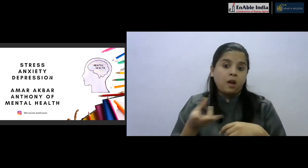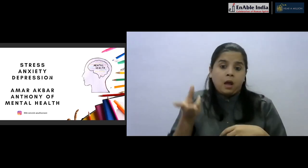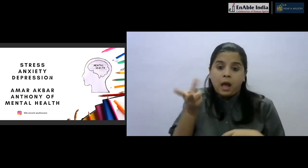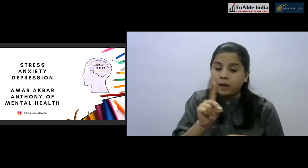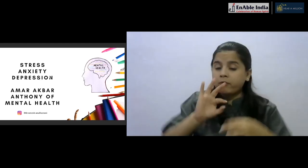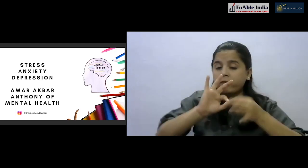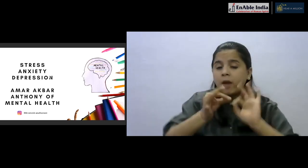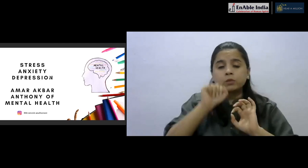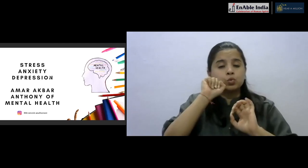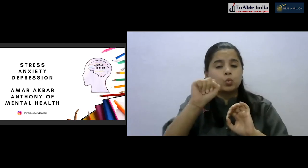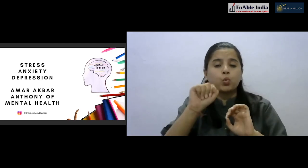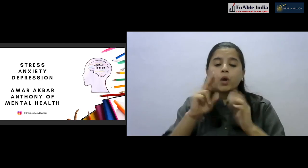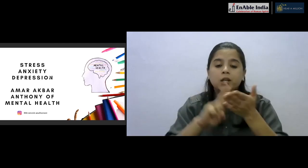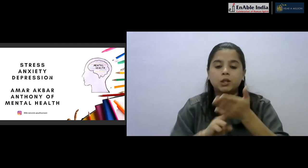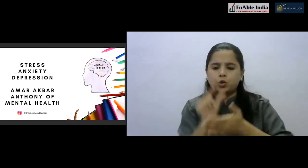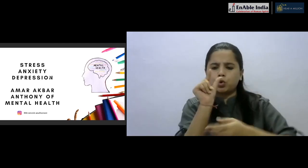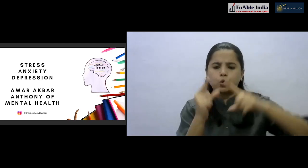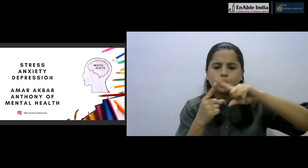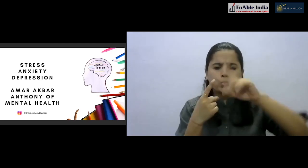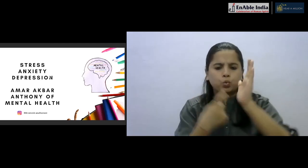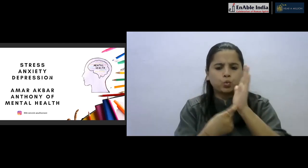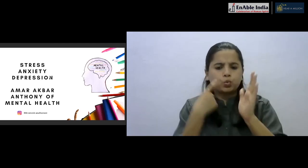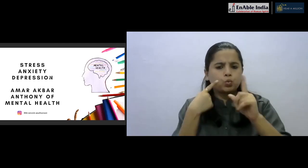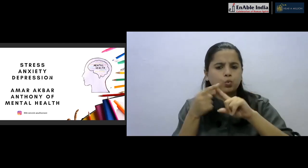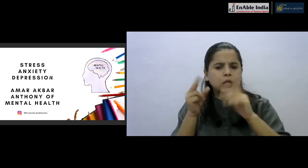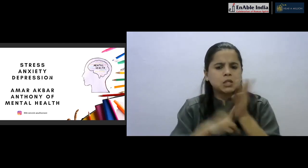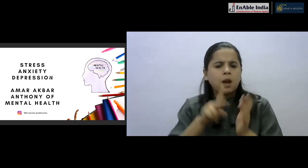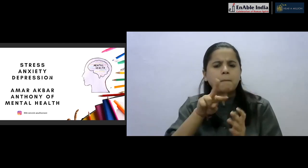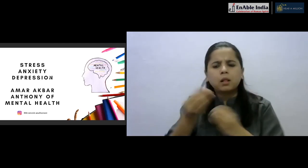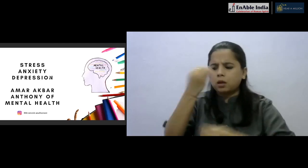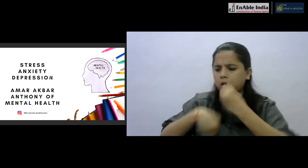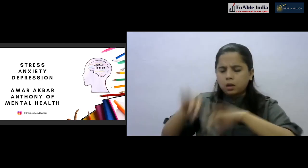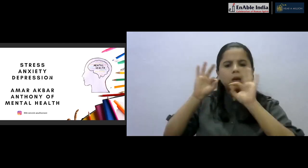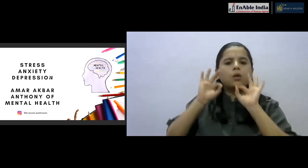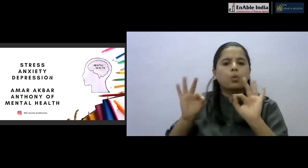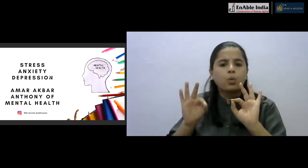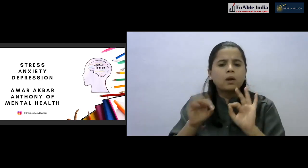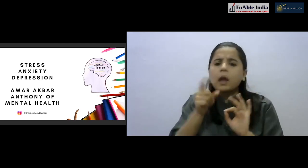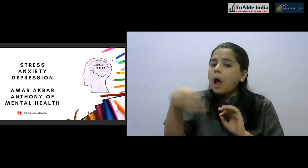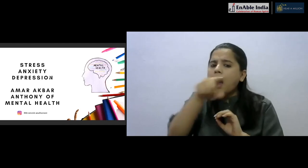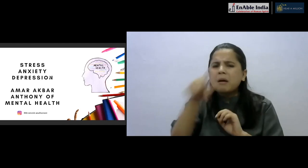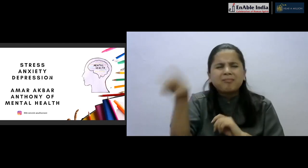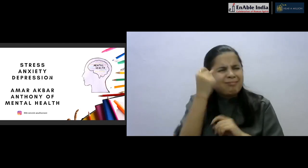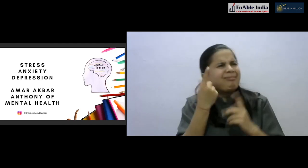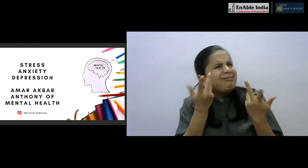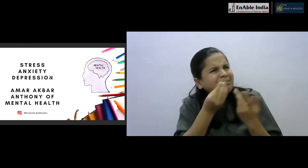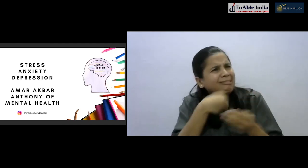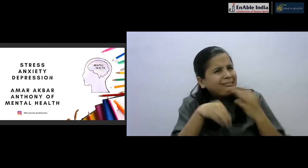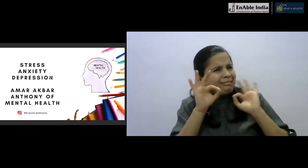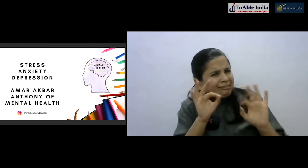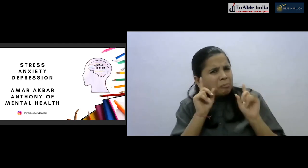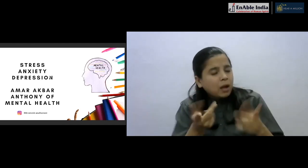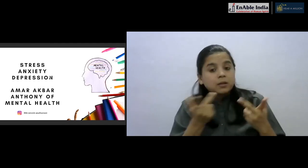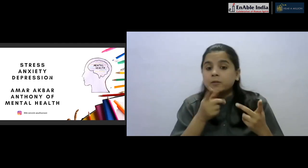the nutrition, because not a lot of people take this seriously. You have to understand the basic funda, right? If I wanted to build this